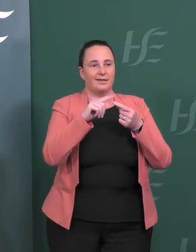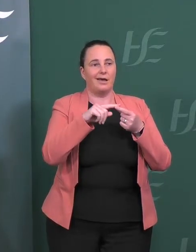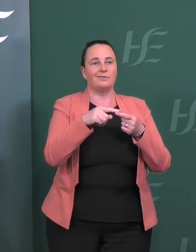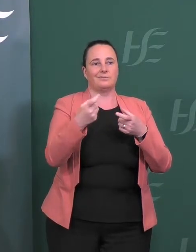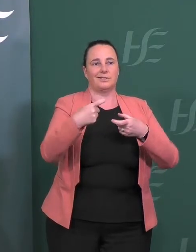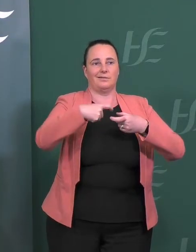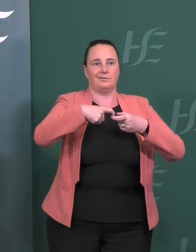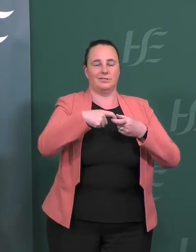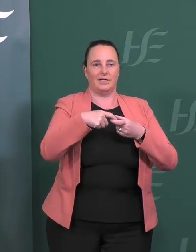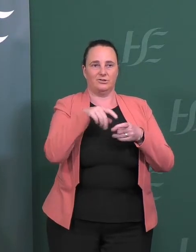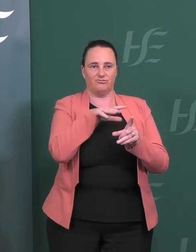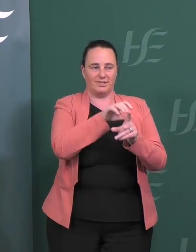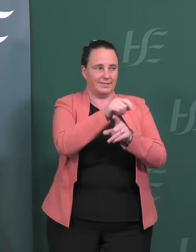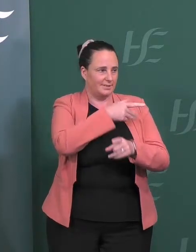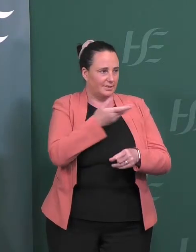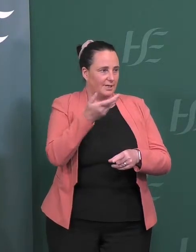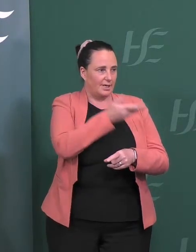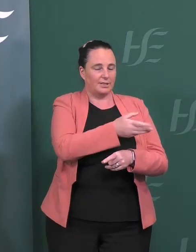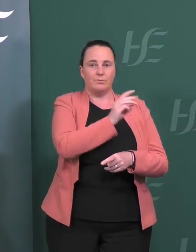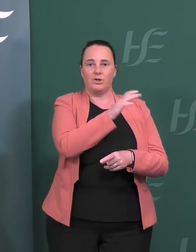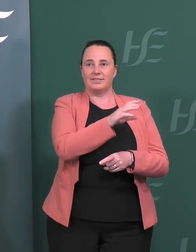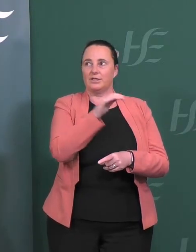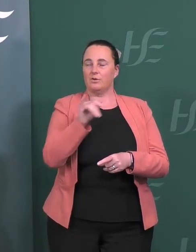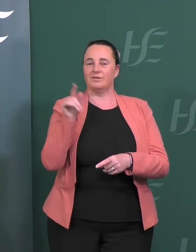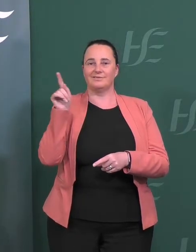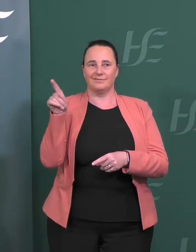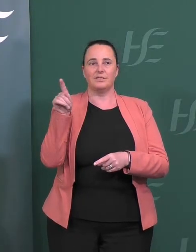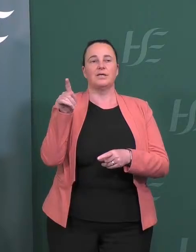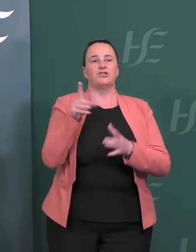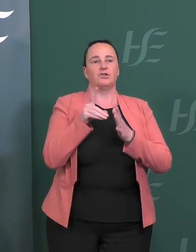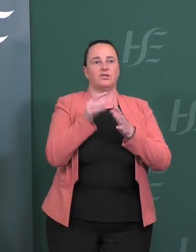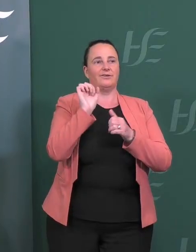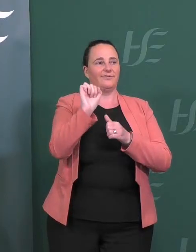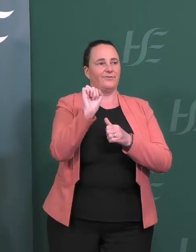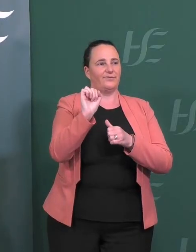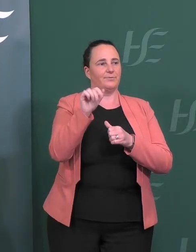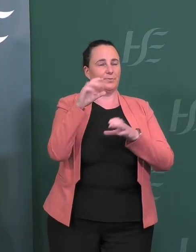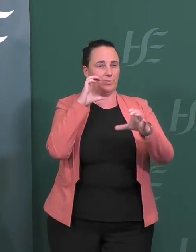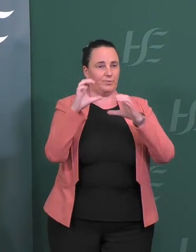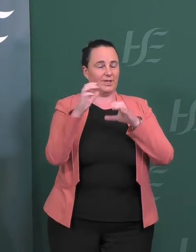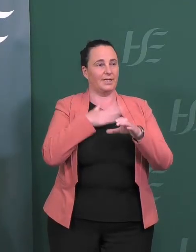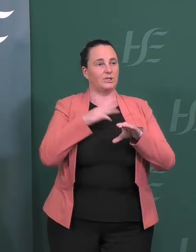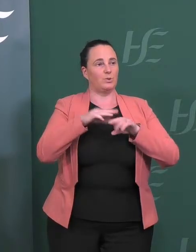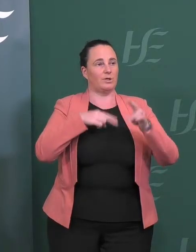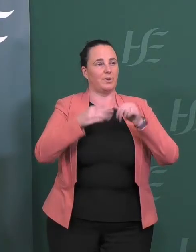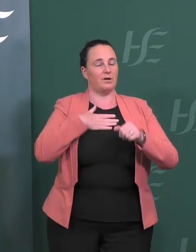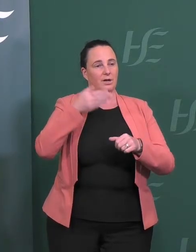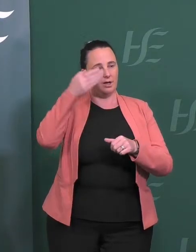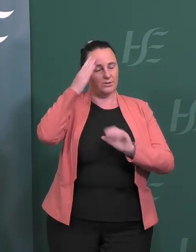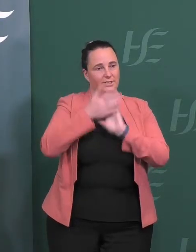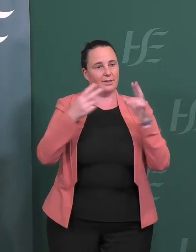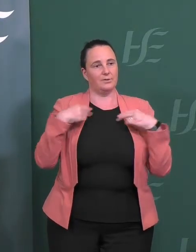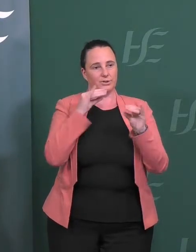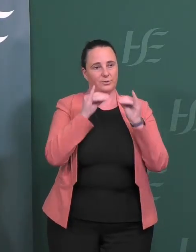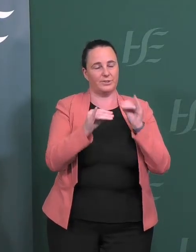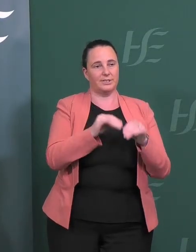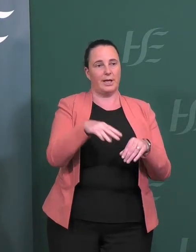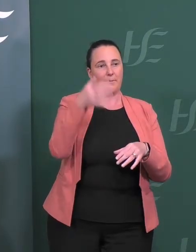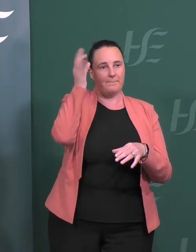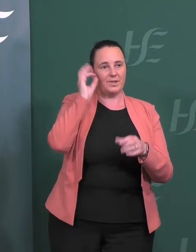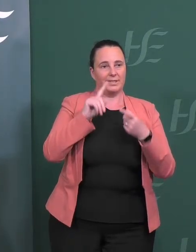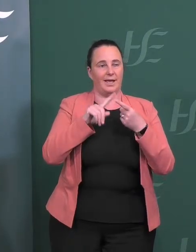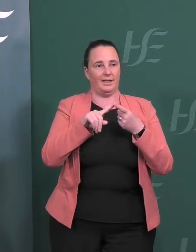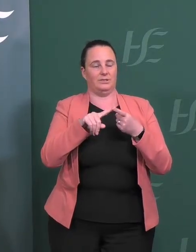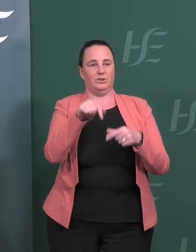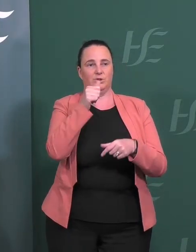Reid, CEO. And I'm Mark Brennock, National Director of Communications. And could I welcome our Irish Sign Language interpreters, Michael and Susan. This